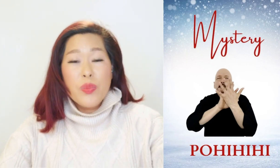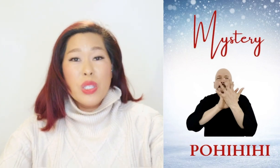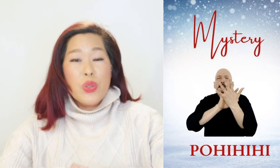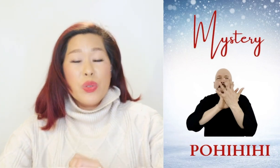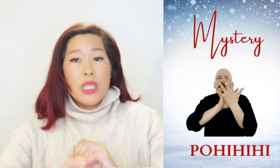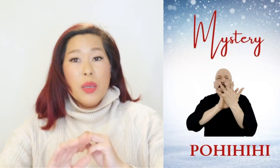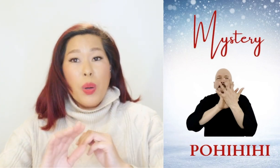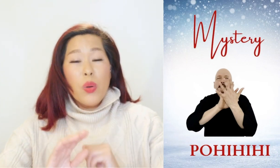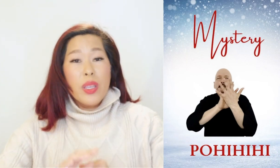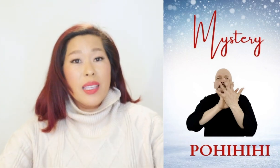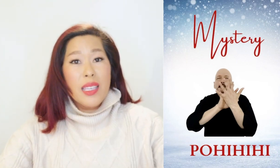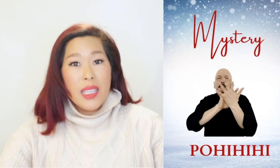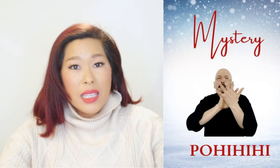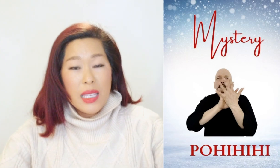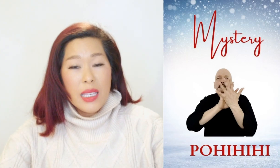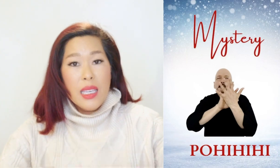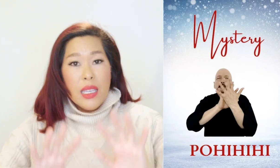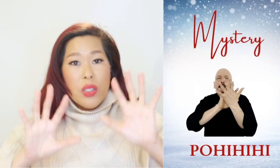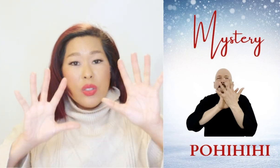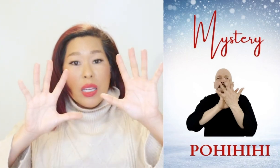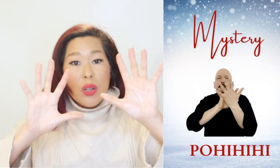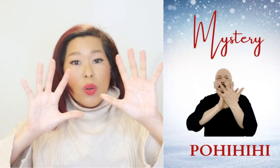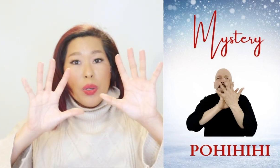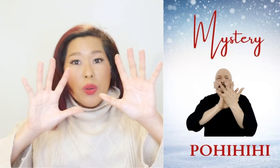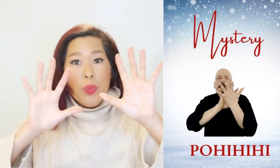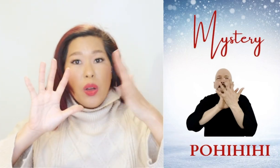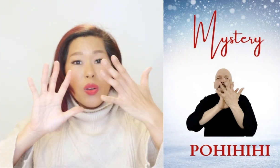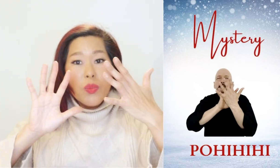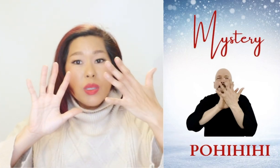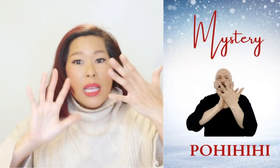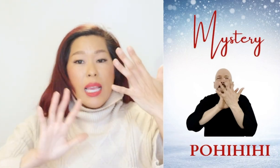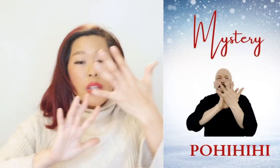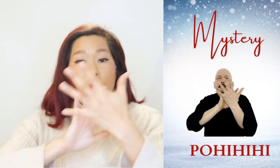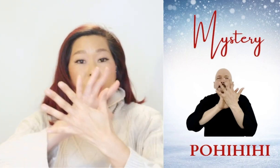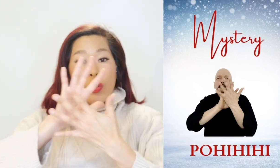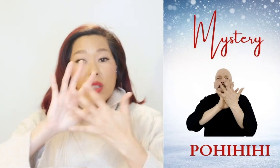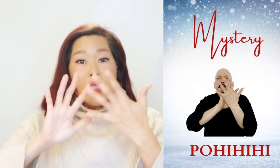mystery, pohihihi, is you kind of open your palms and you circulate them.